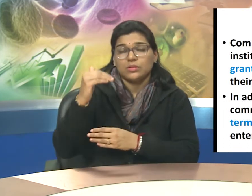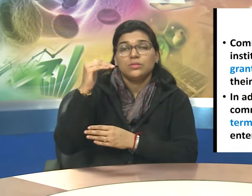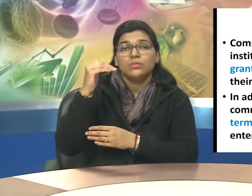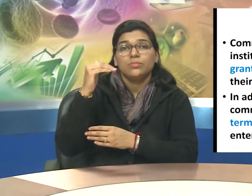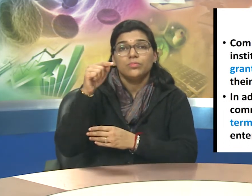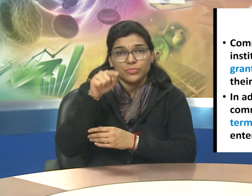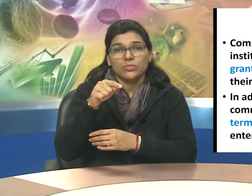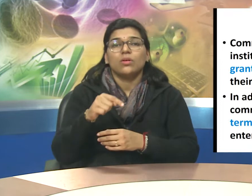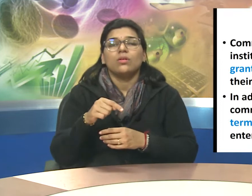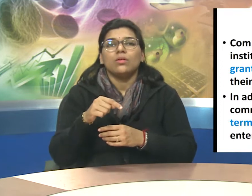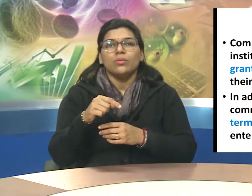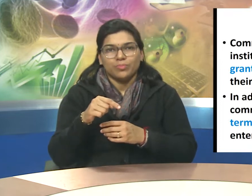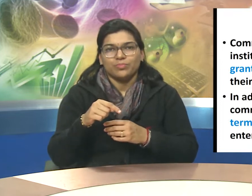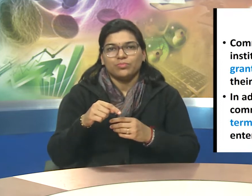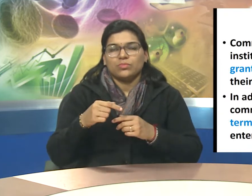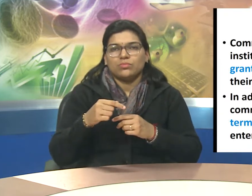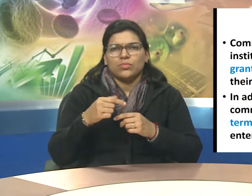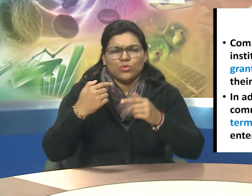advances to the customers.